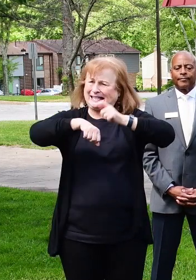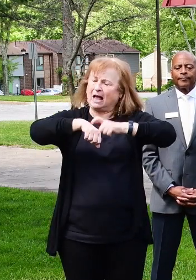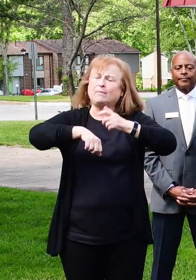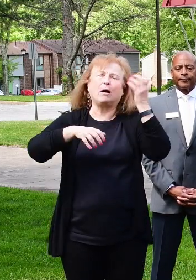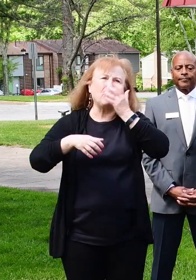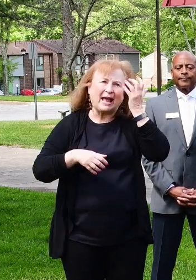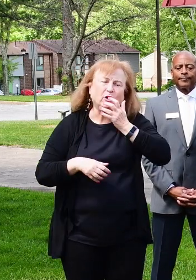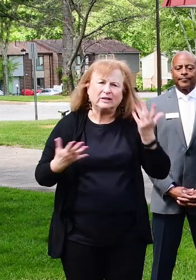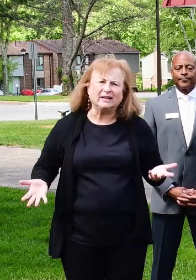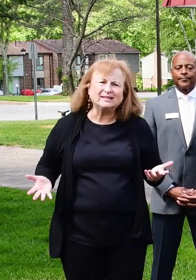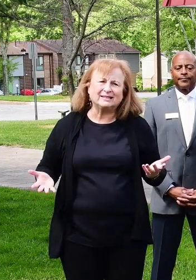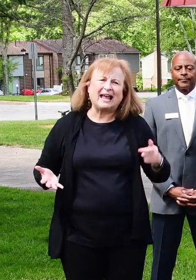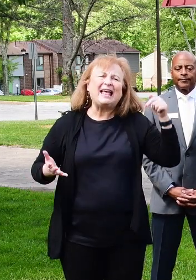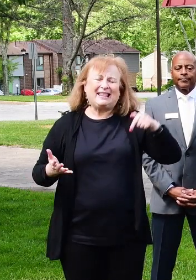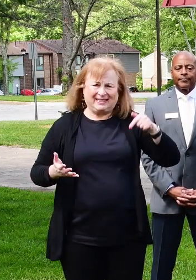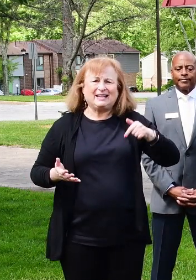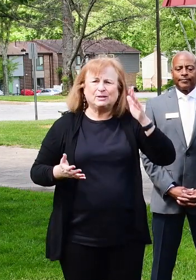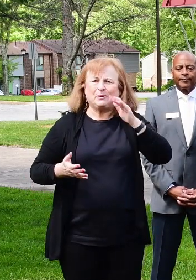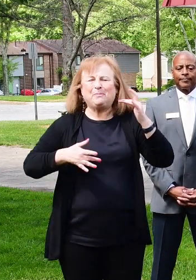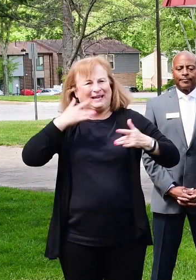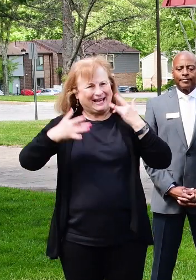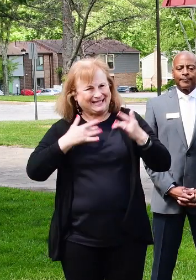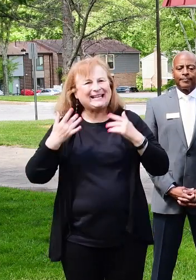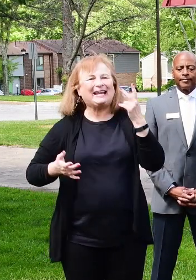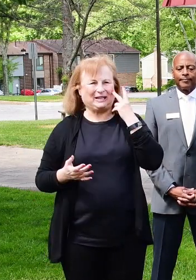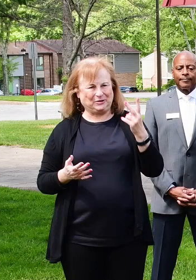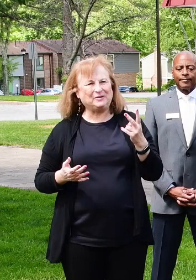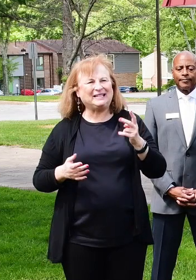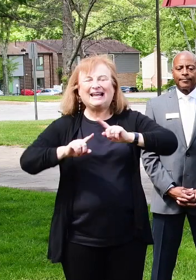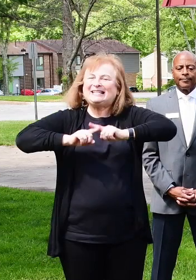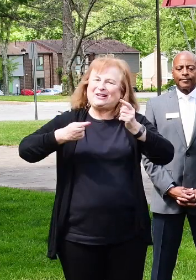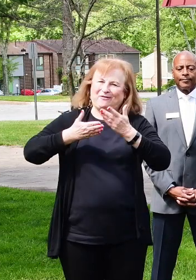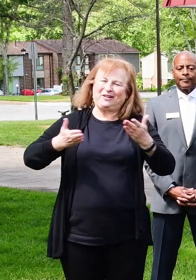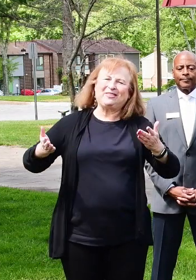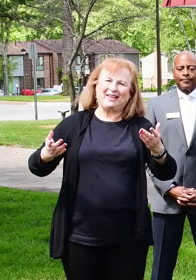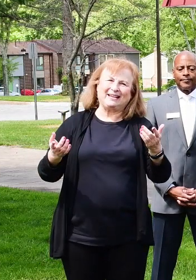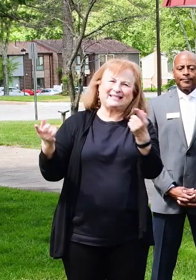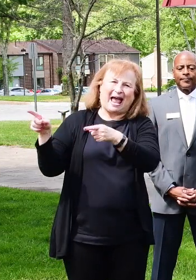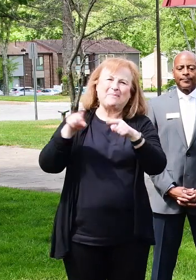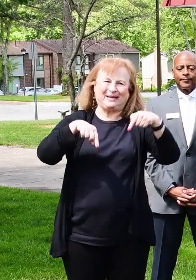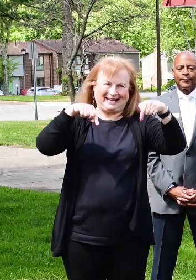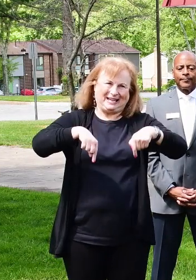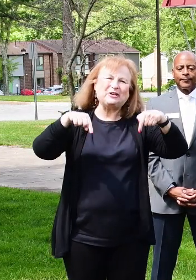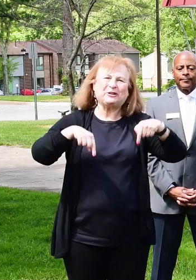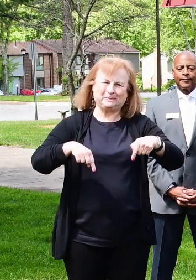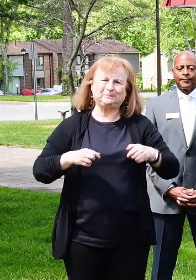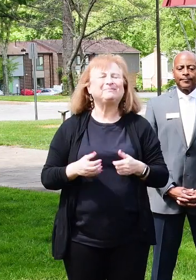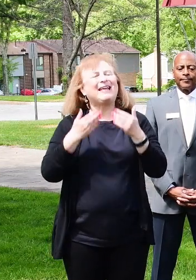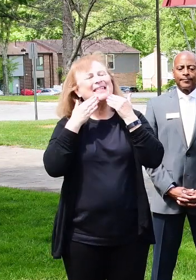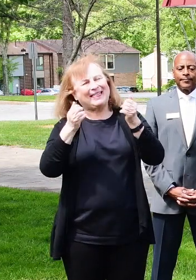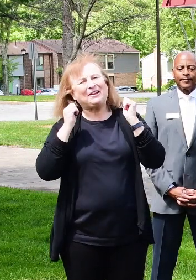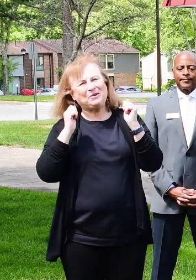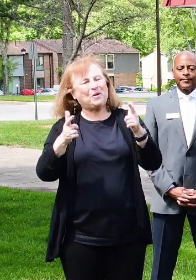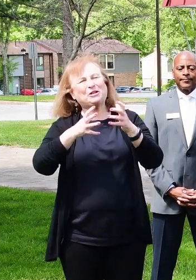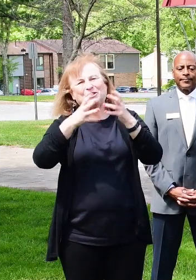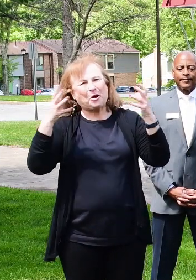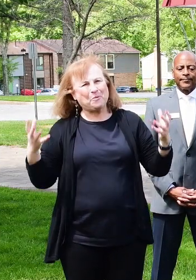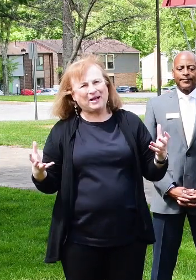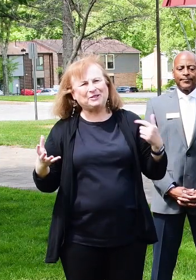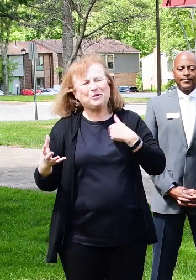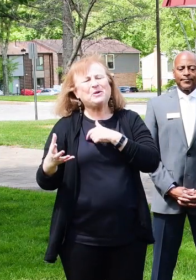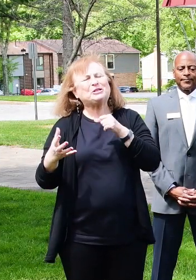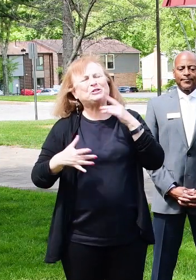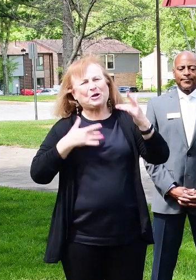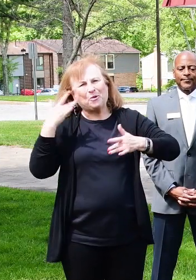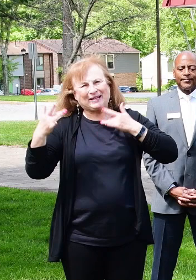oh my goodness. This is going to be exciting to see different things coming on here. Thank you all so much. We are